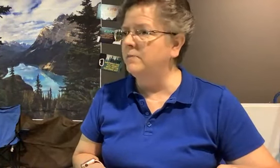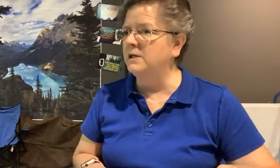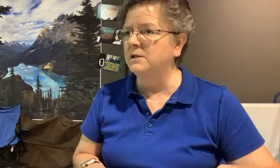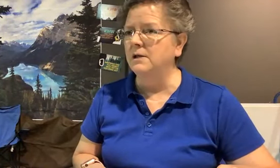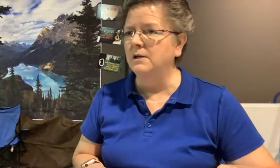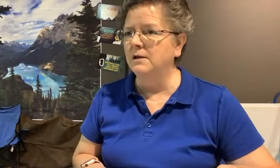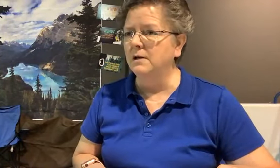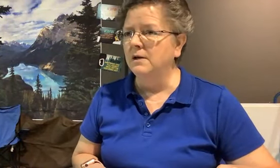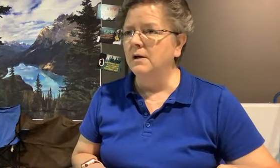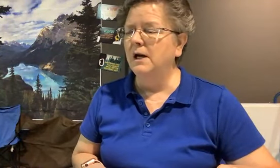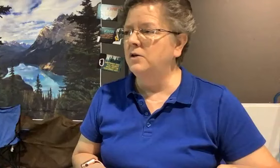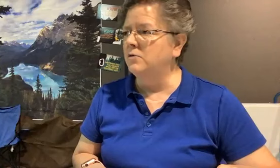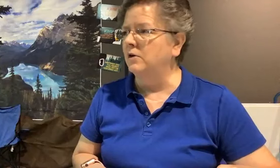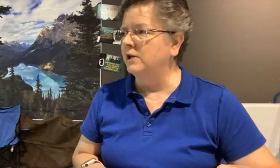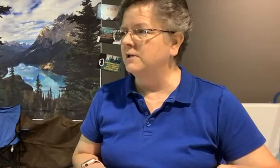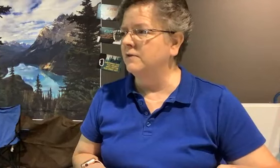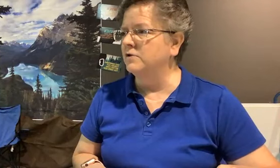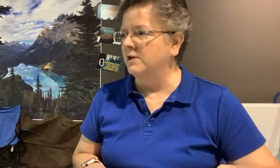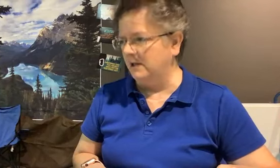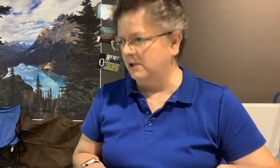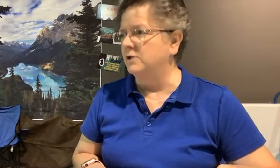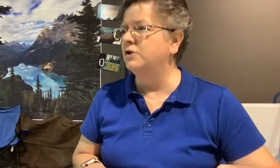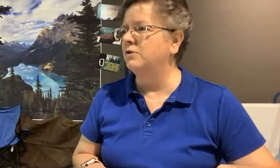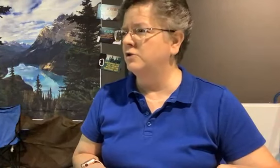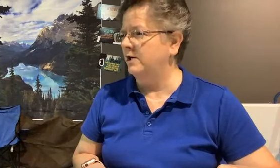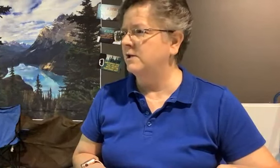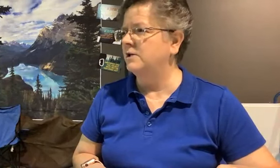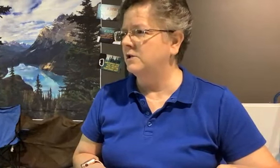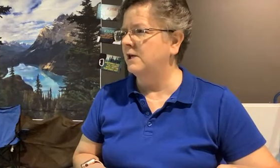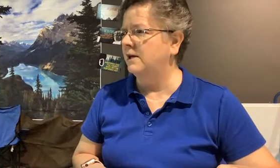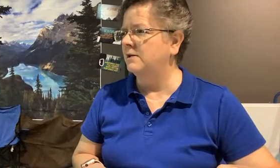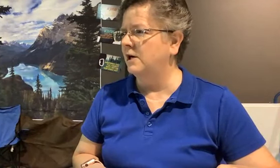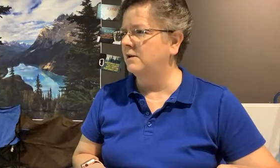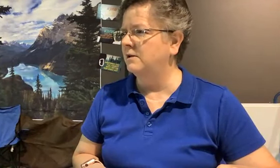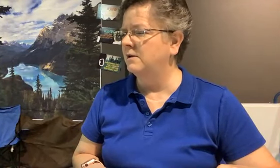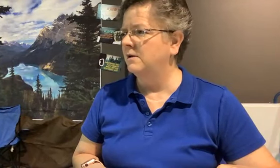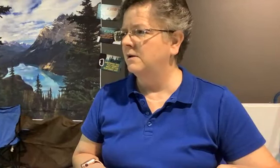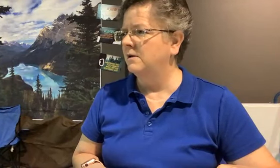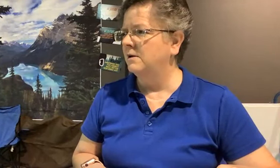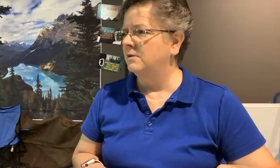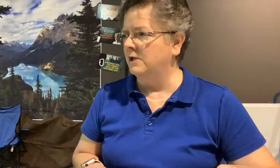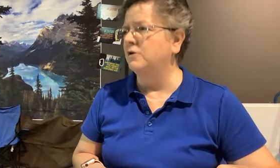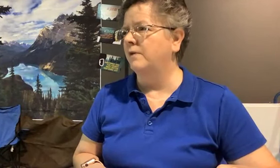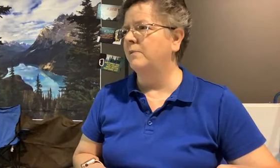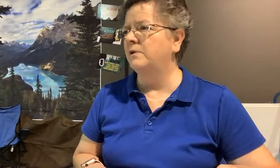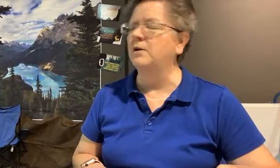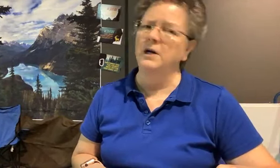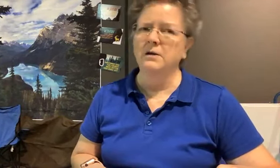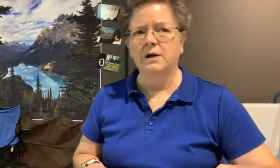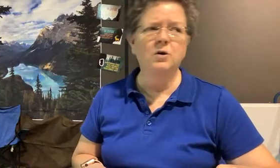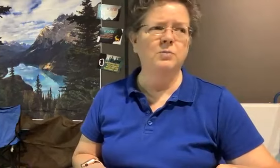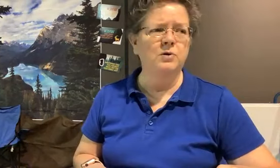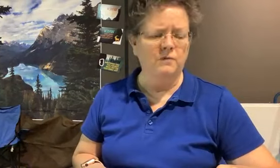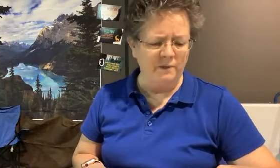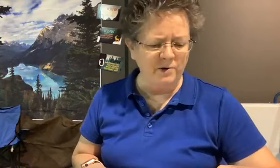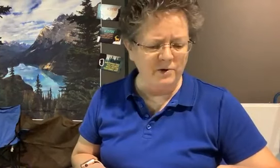BC. And you can look at different translations. Your translation say that, John? It says November. Says November? Okay. October, November.